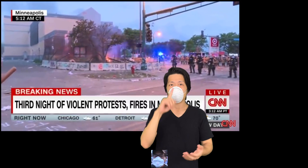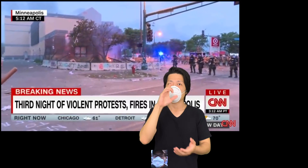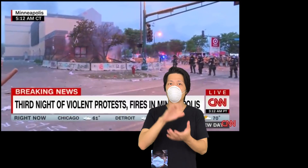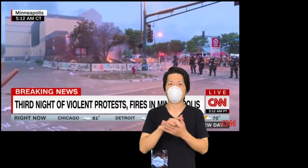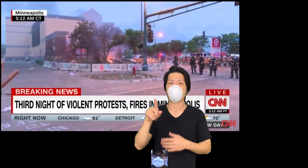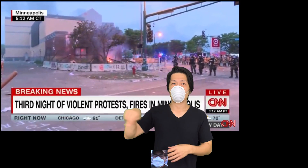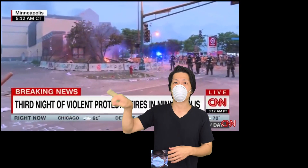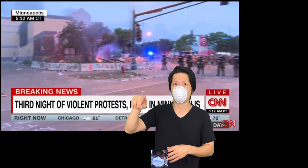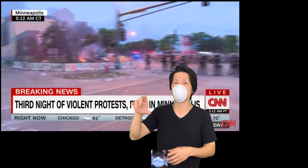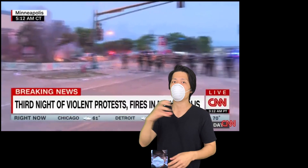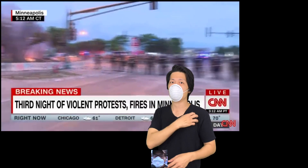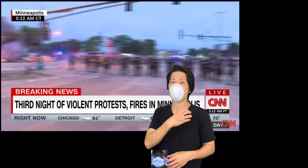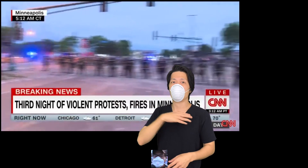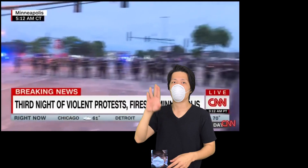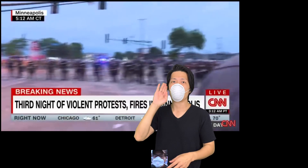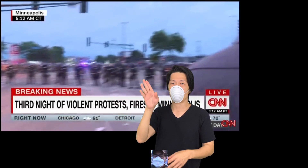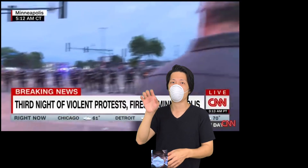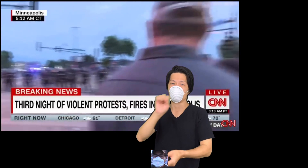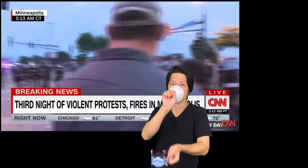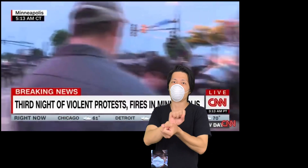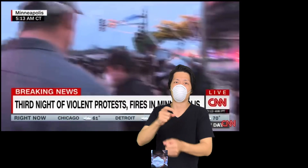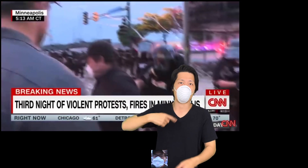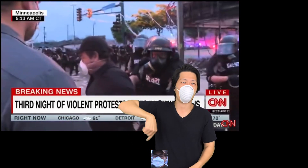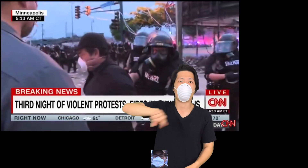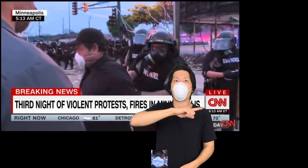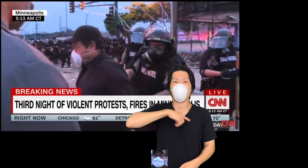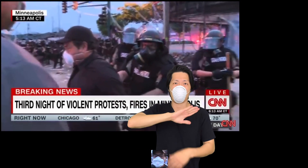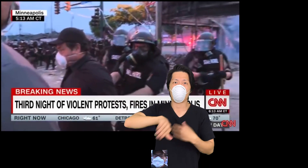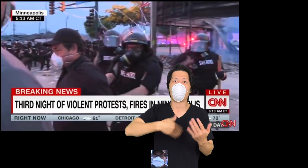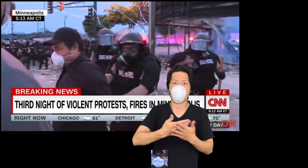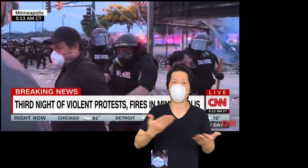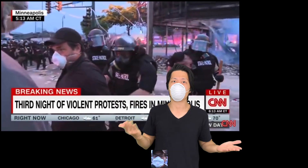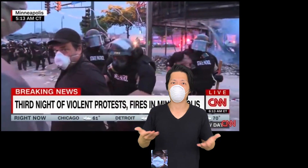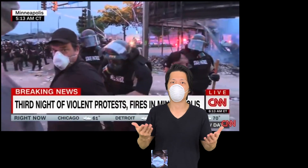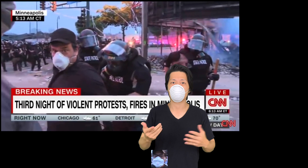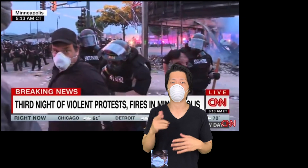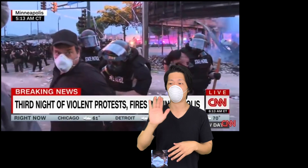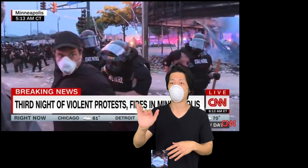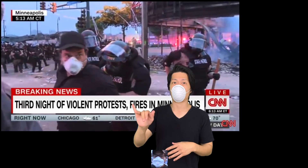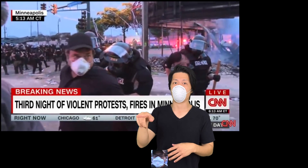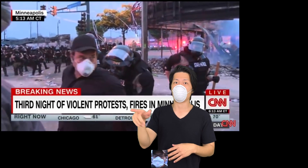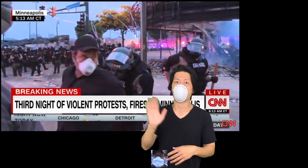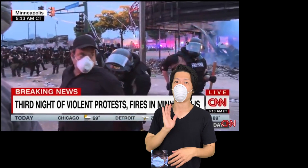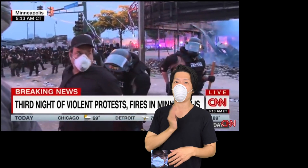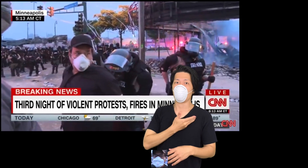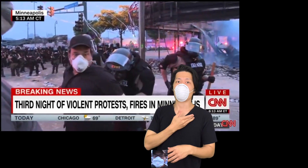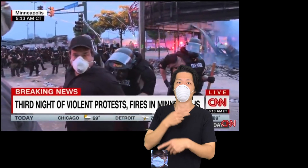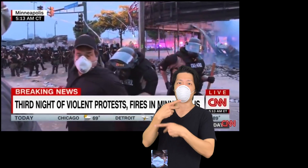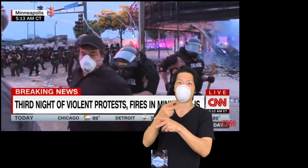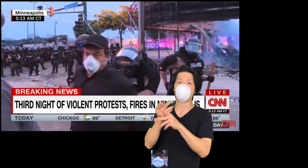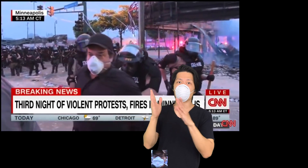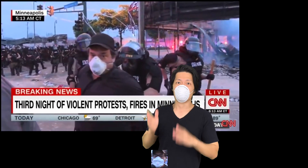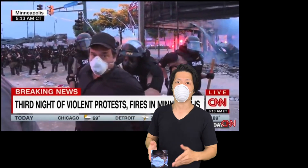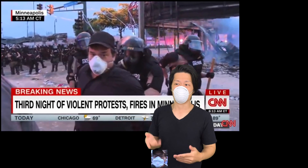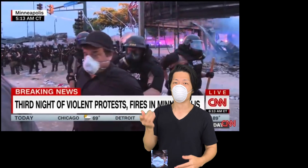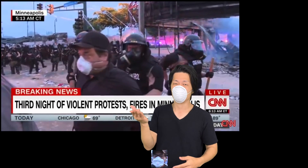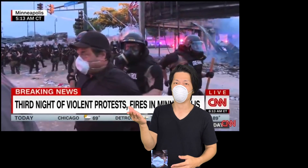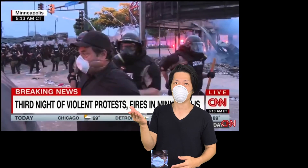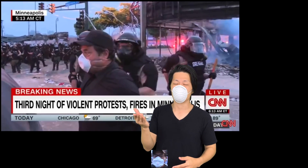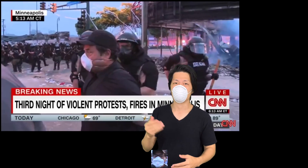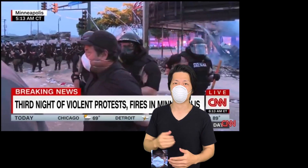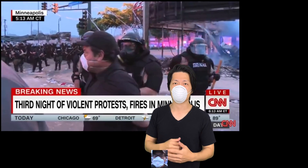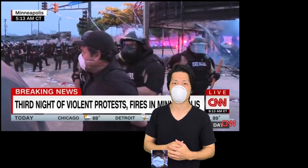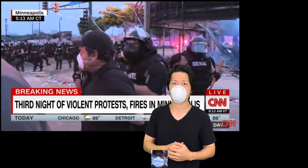I believe they're about to, we're all about to be arrested. That's our producer.